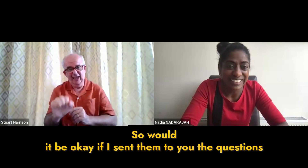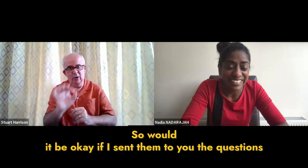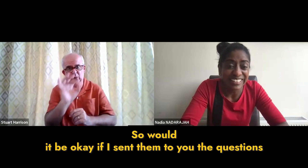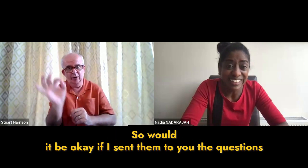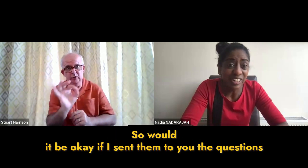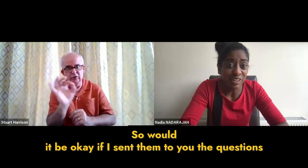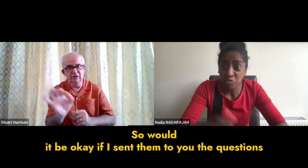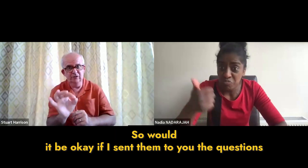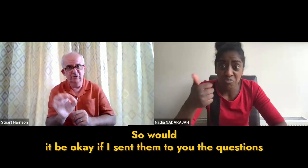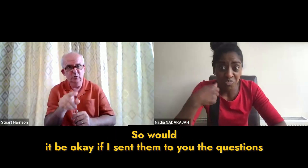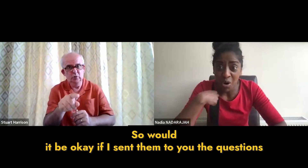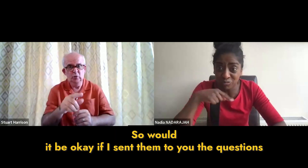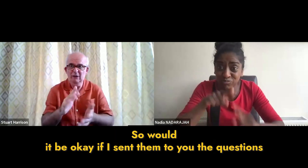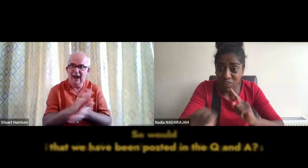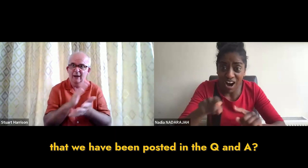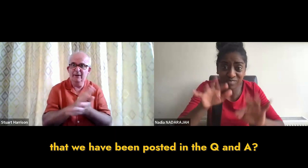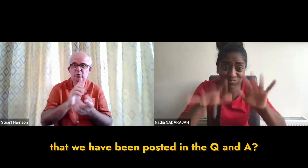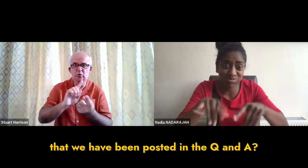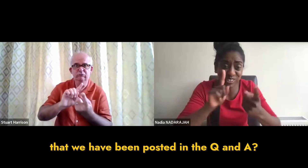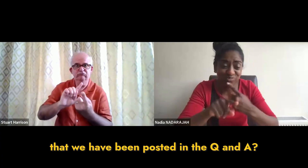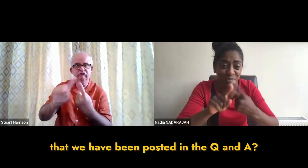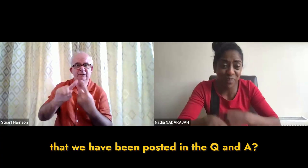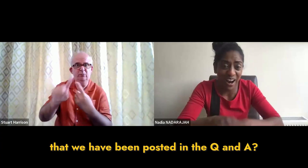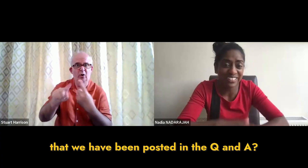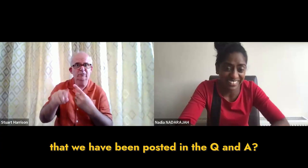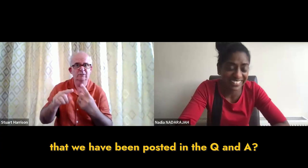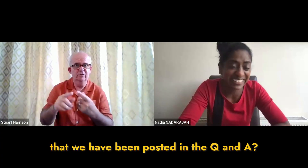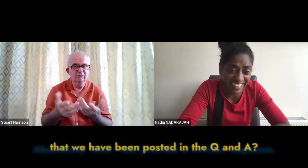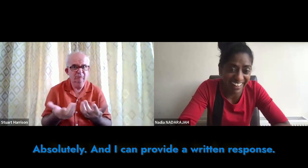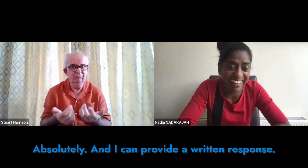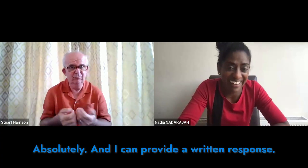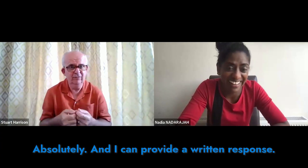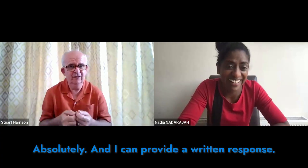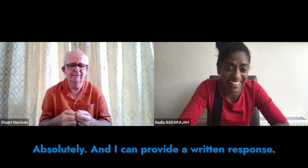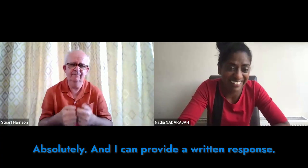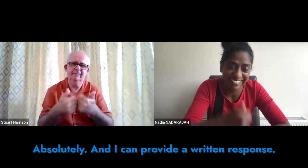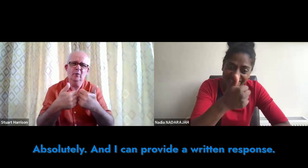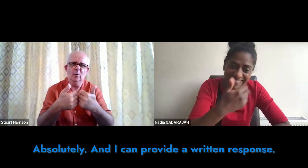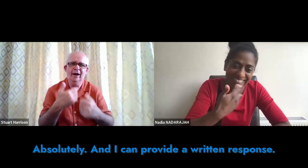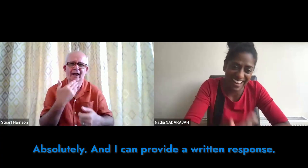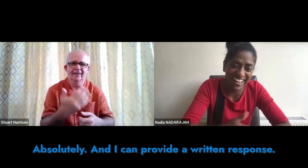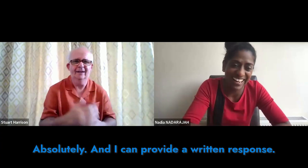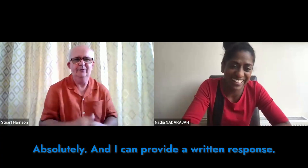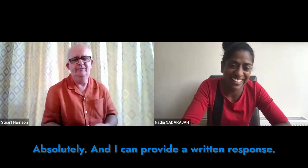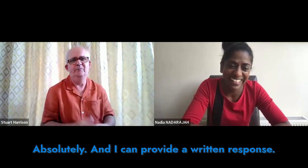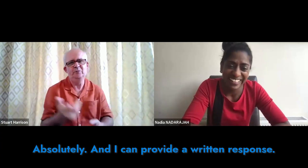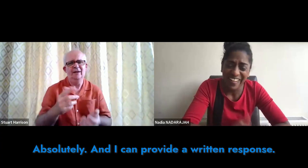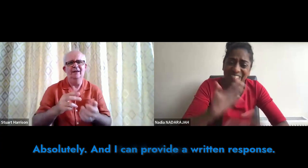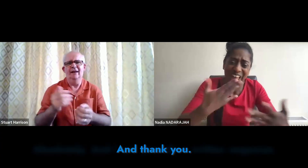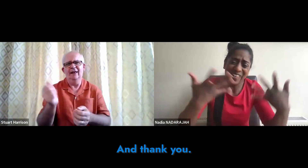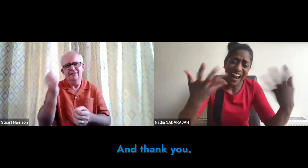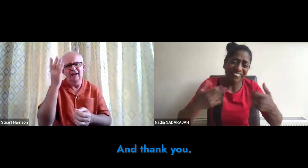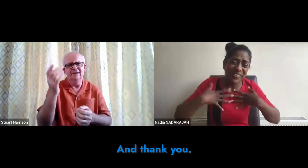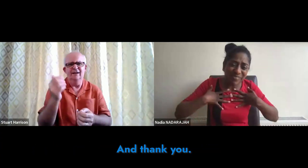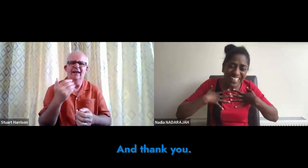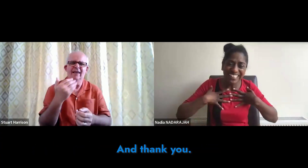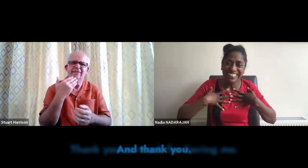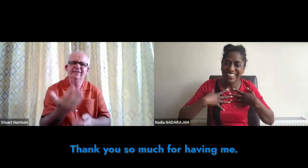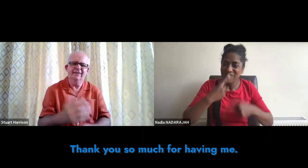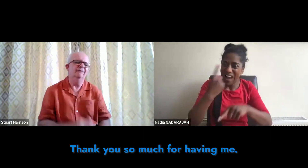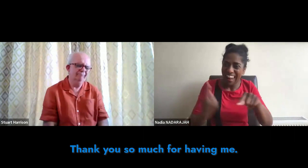if I sent them to you? The questions that we have been posted in the Q&A. Absolutely. And I can provide a written response. And thank